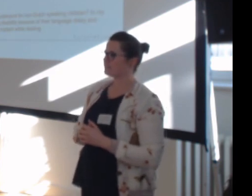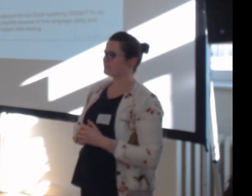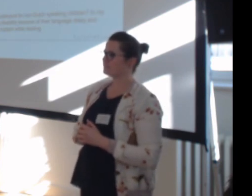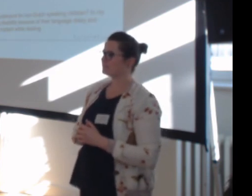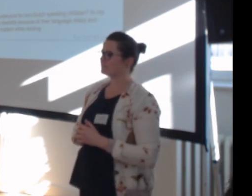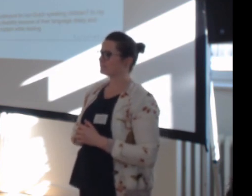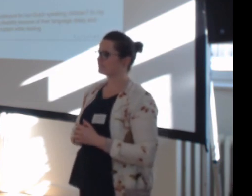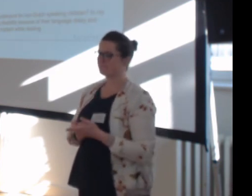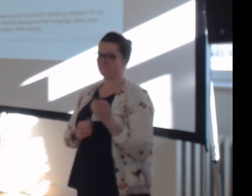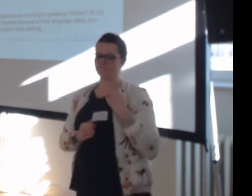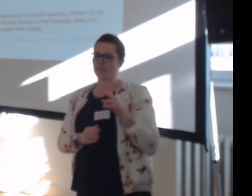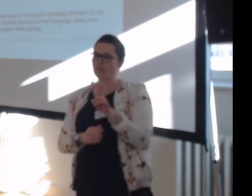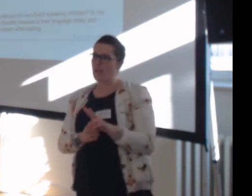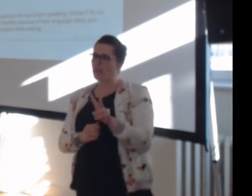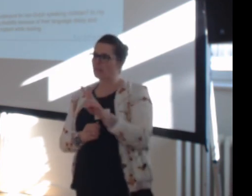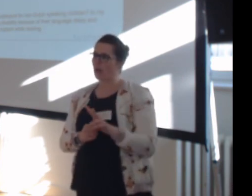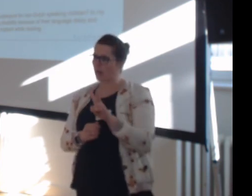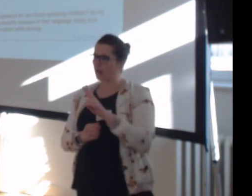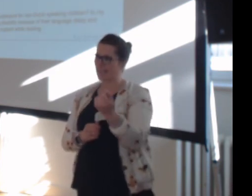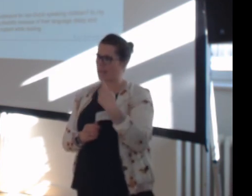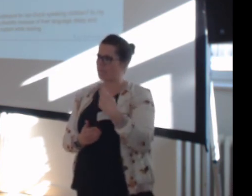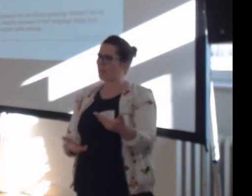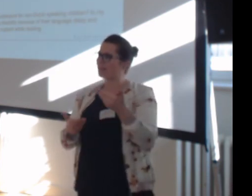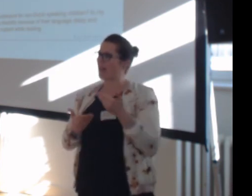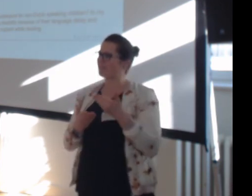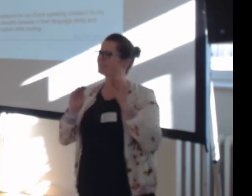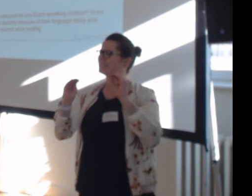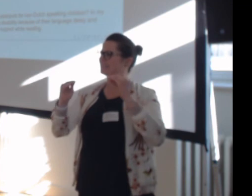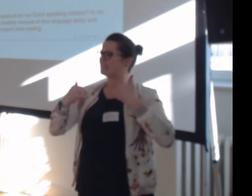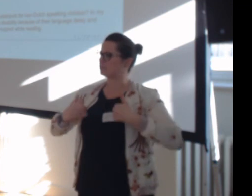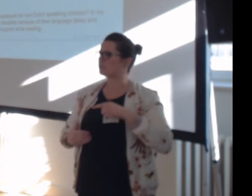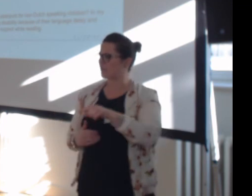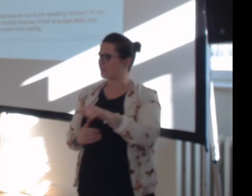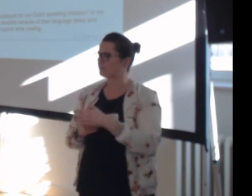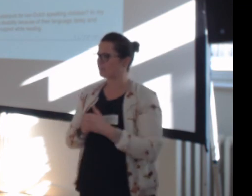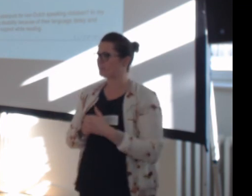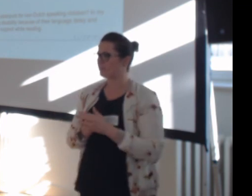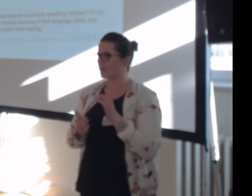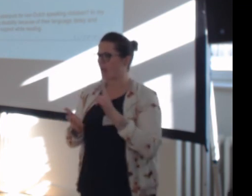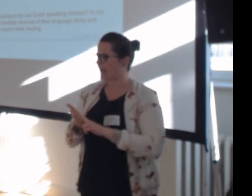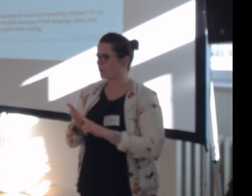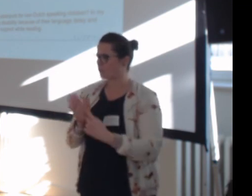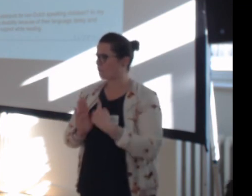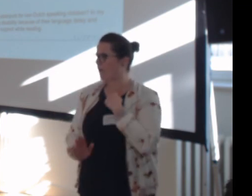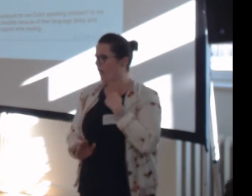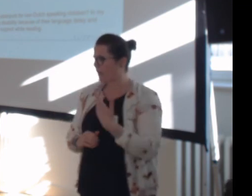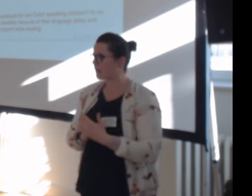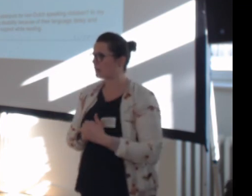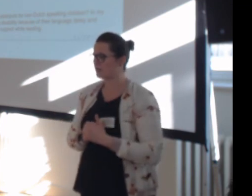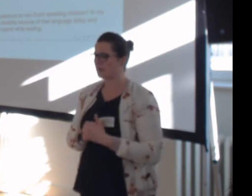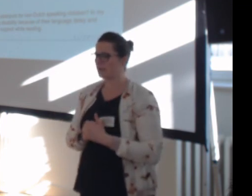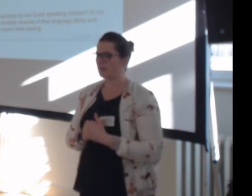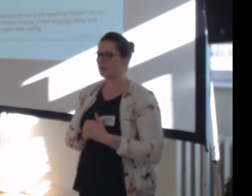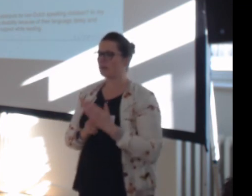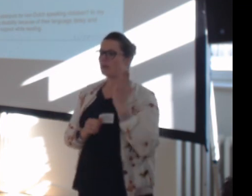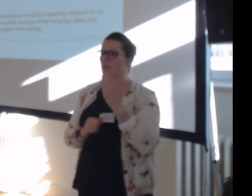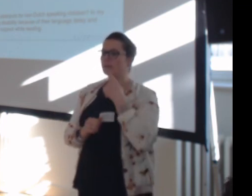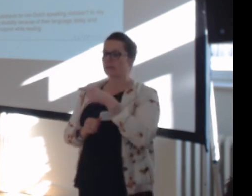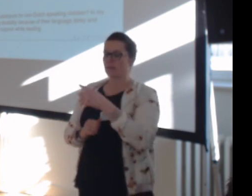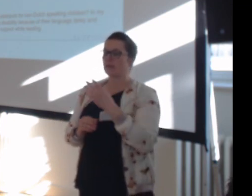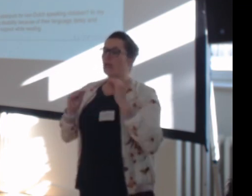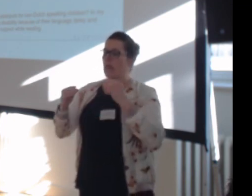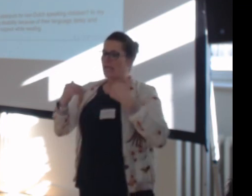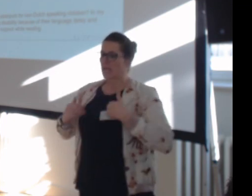Only last Friday I received this email from a teacher. It was such a coincidence. She said she